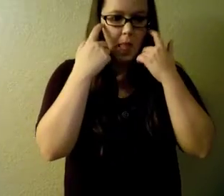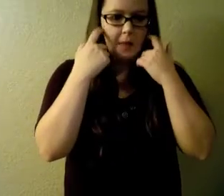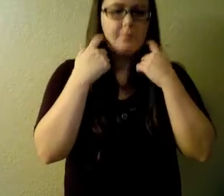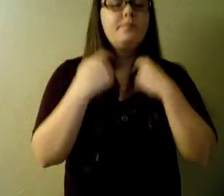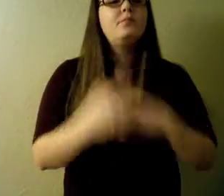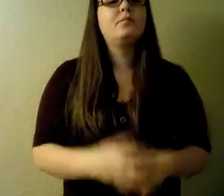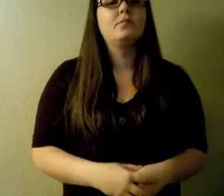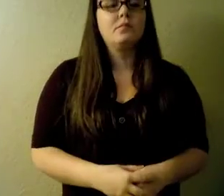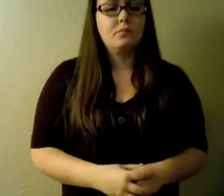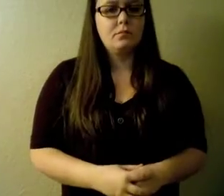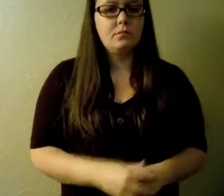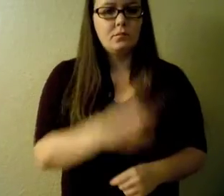out of 100.